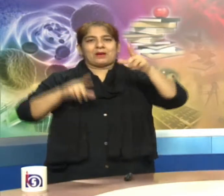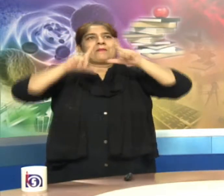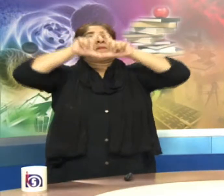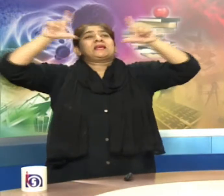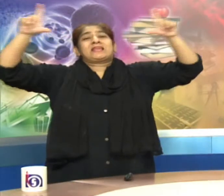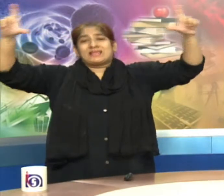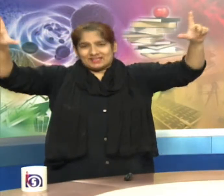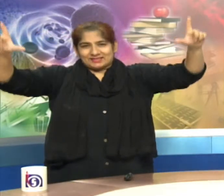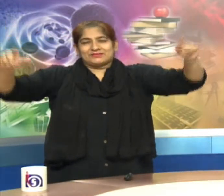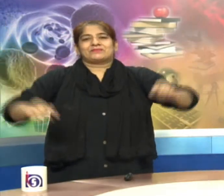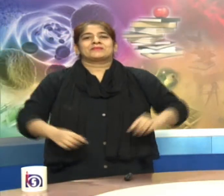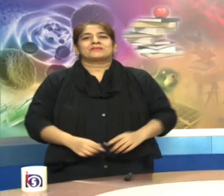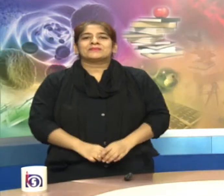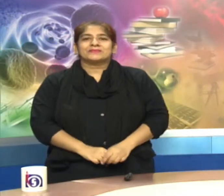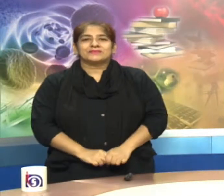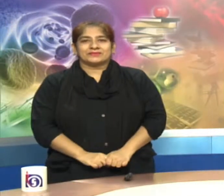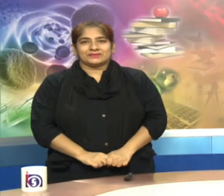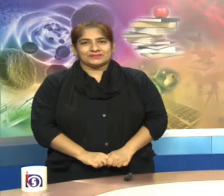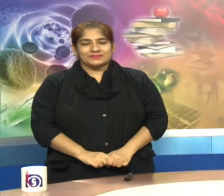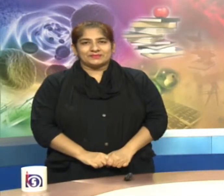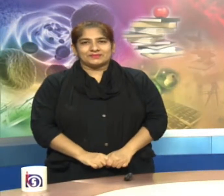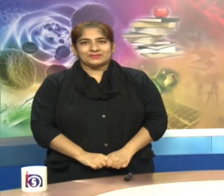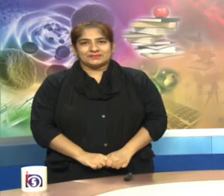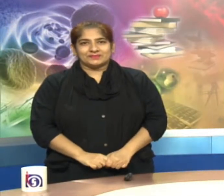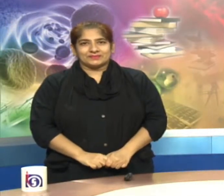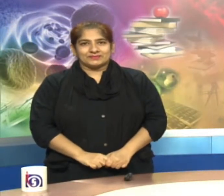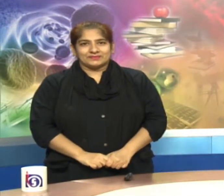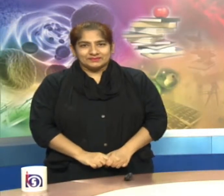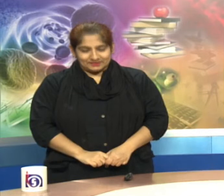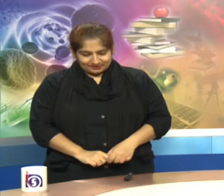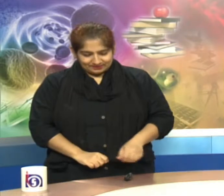they are all known as outdoor advertising.